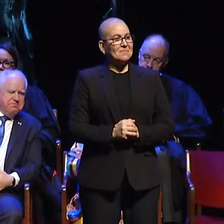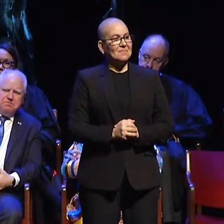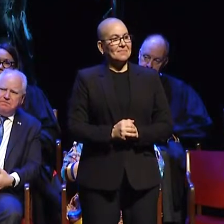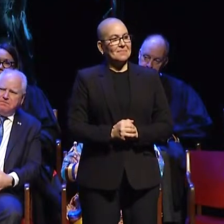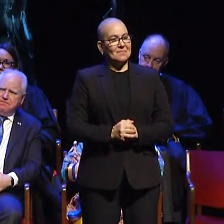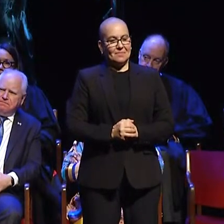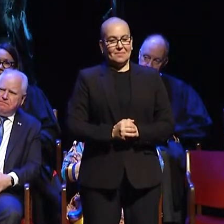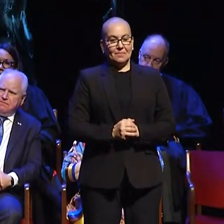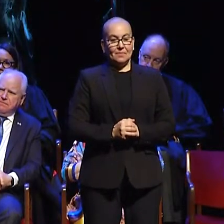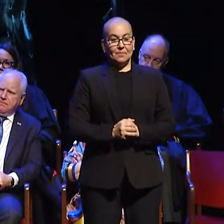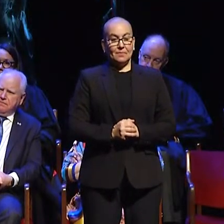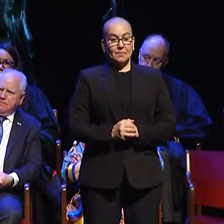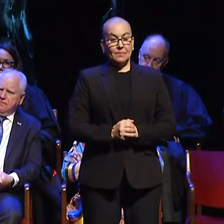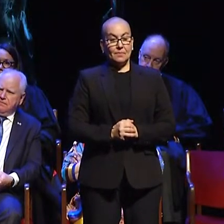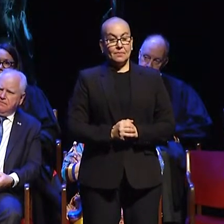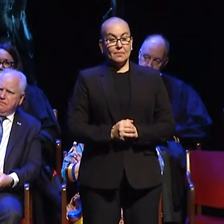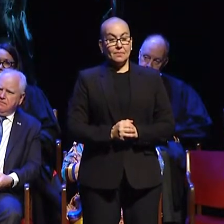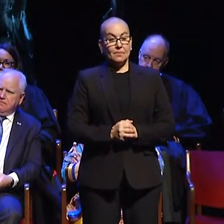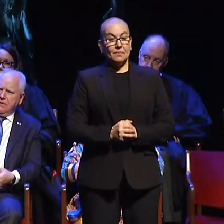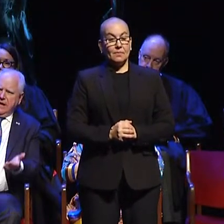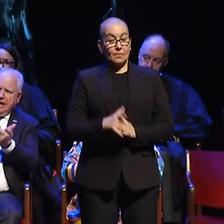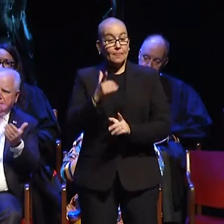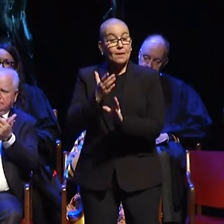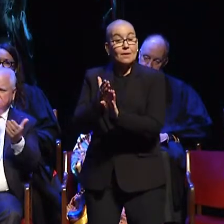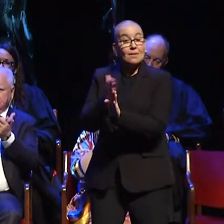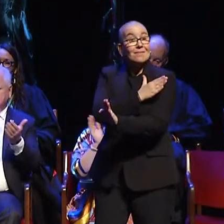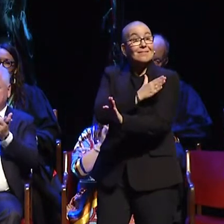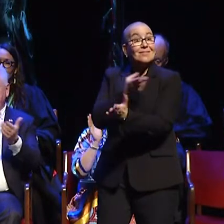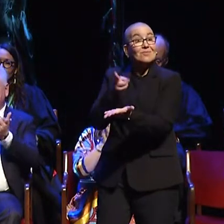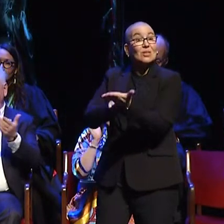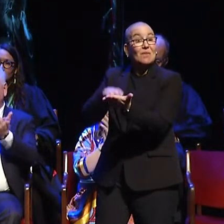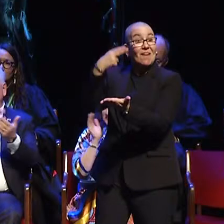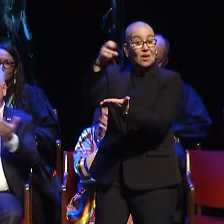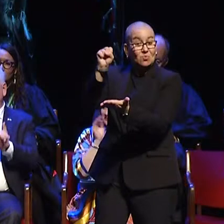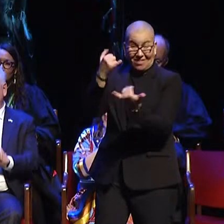Things like pre-registration for high school students.